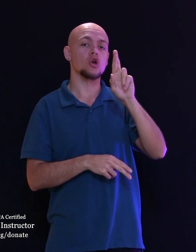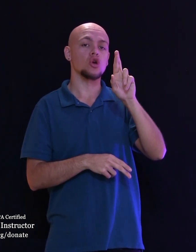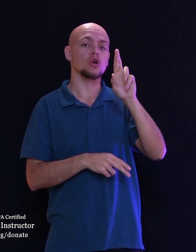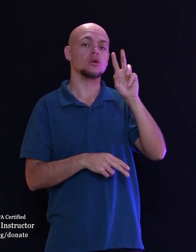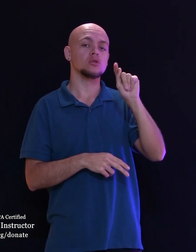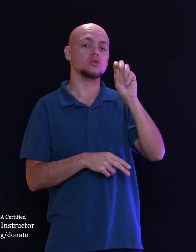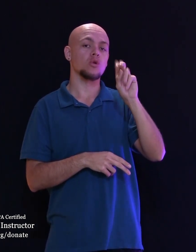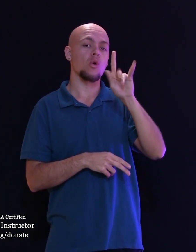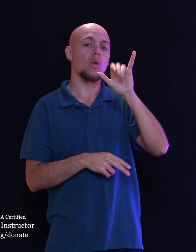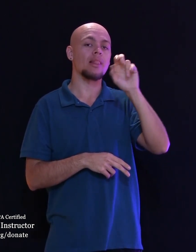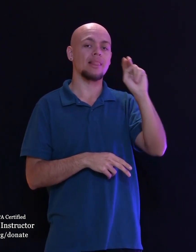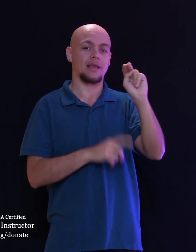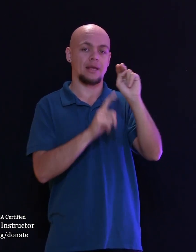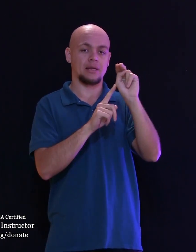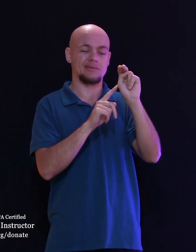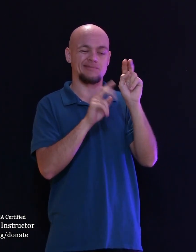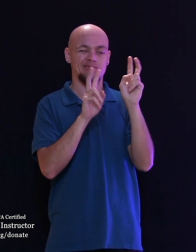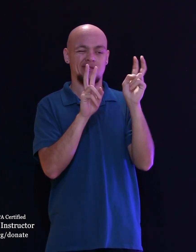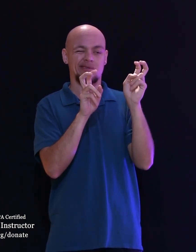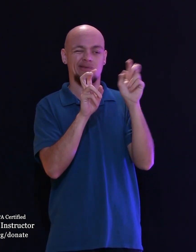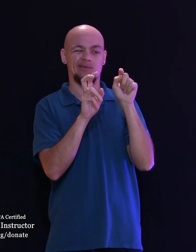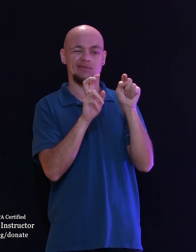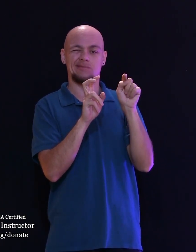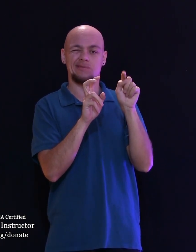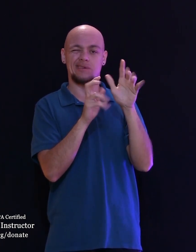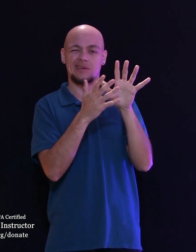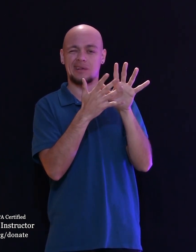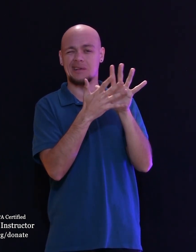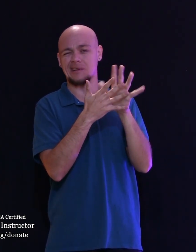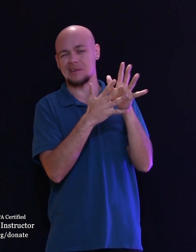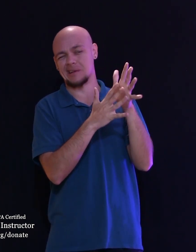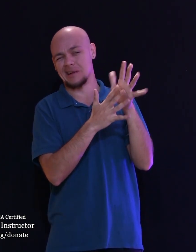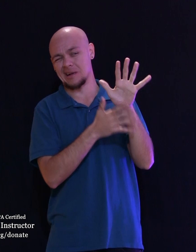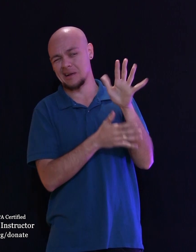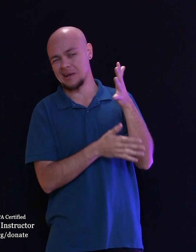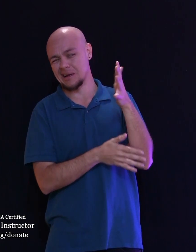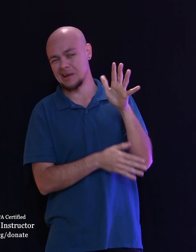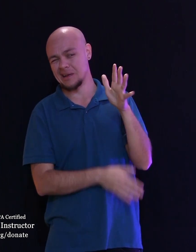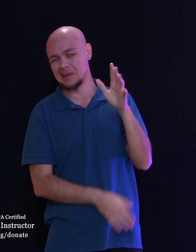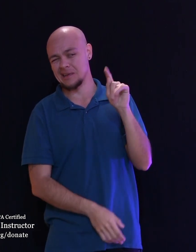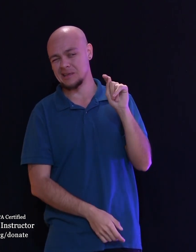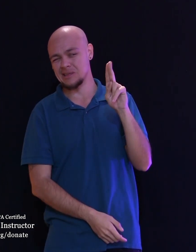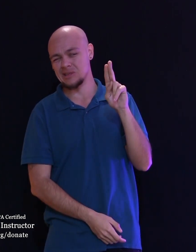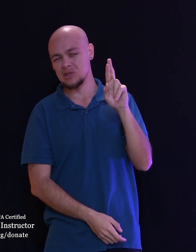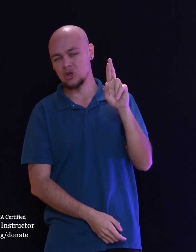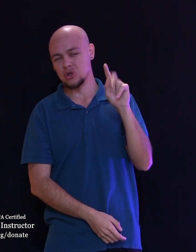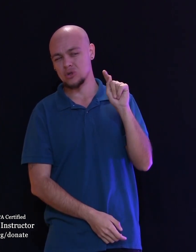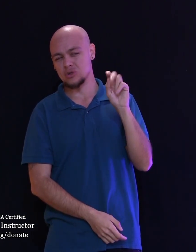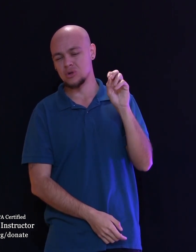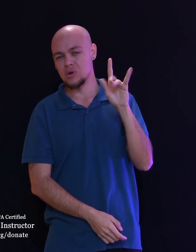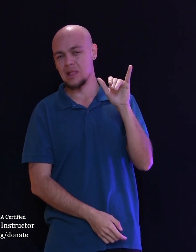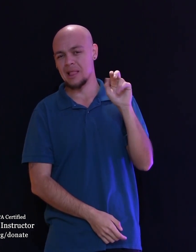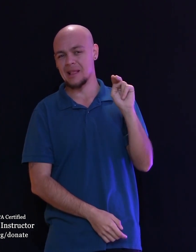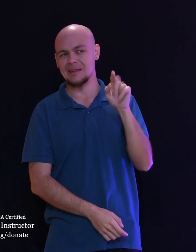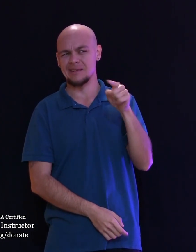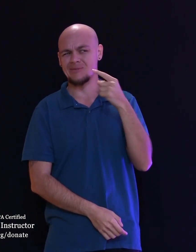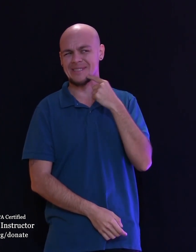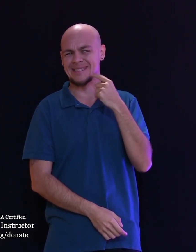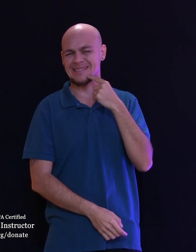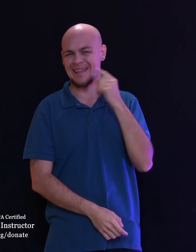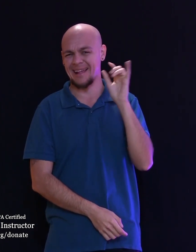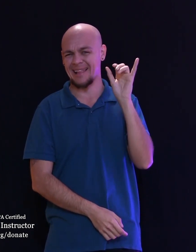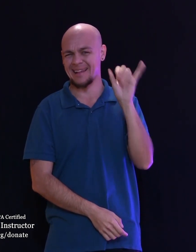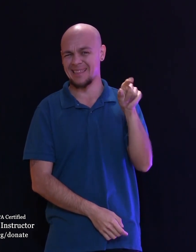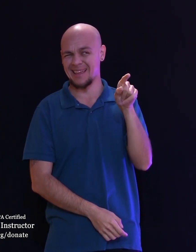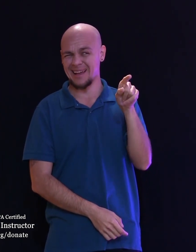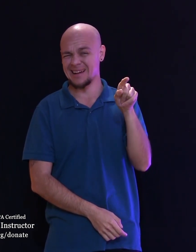little quote in there, and as I'm reading it, I'm like going, okay, this kind of sounds like Tertullian, but I don't think he would actually say something